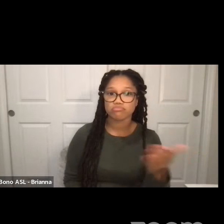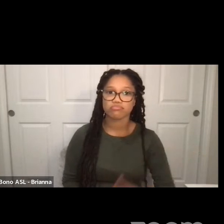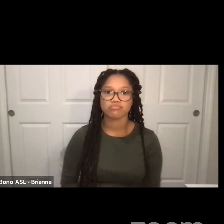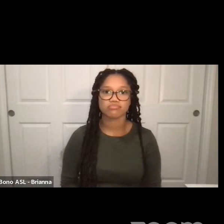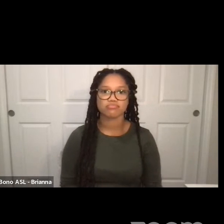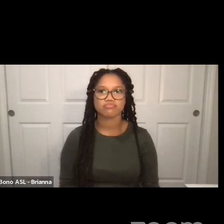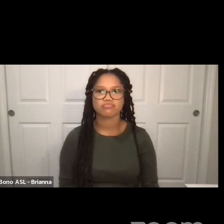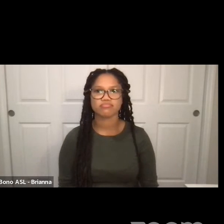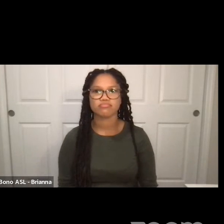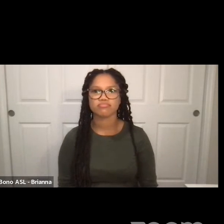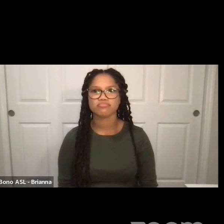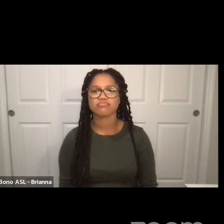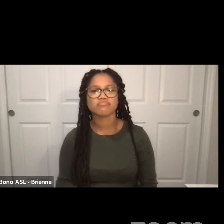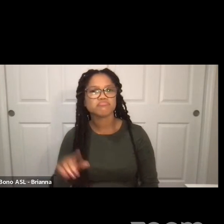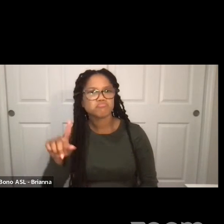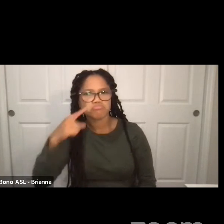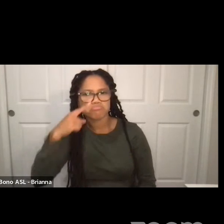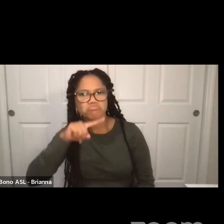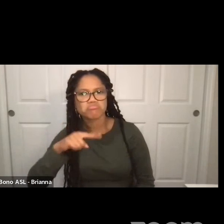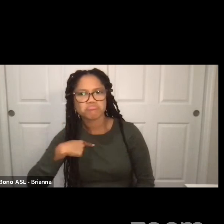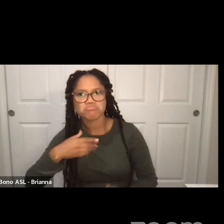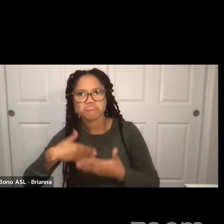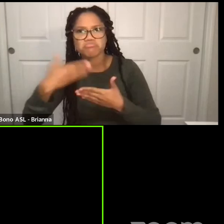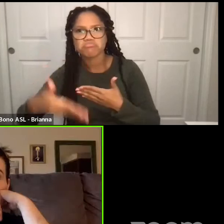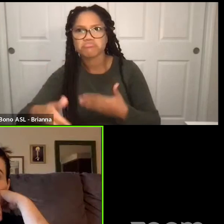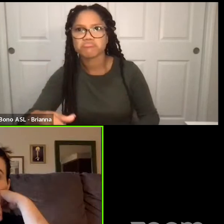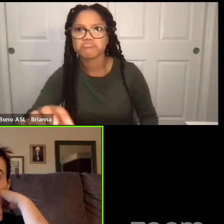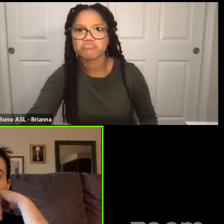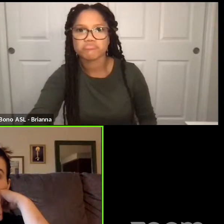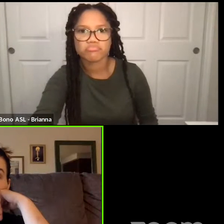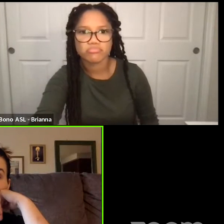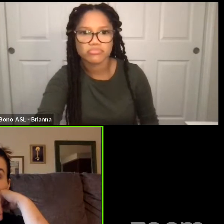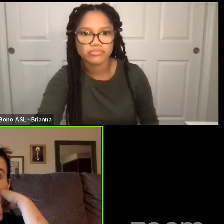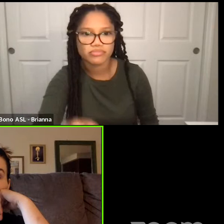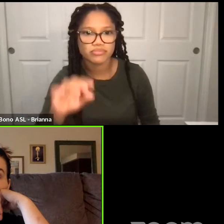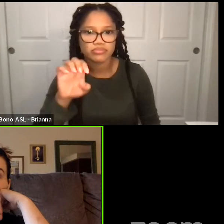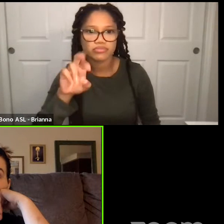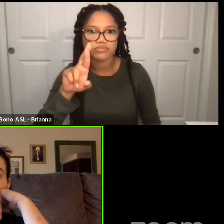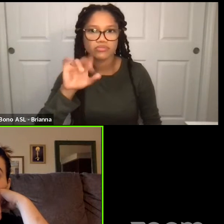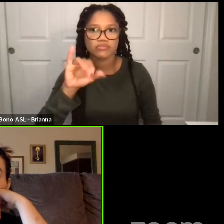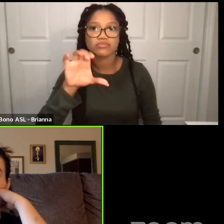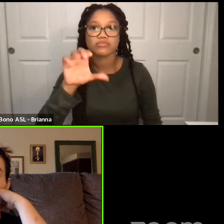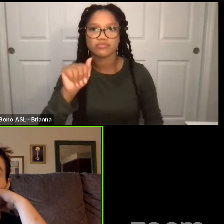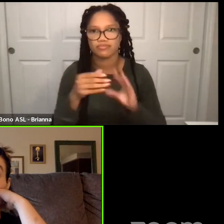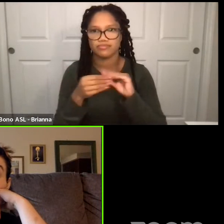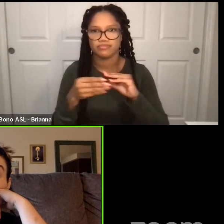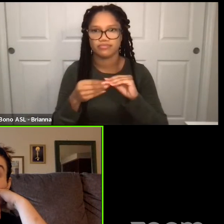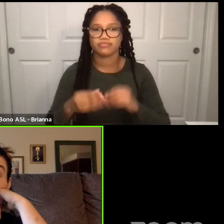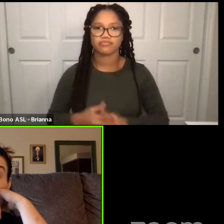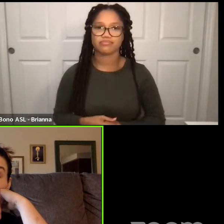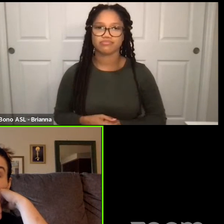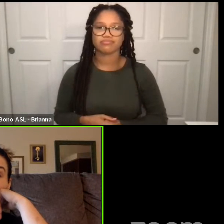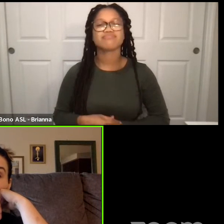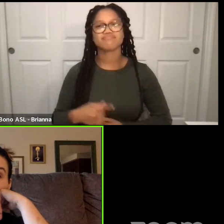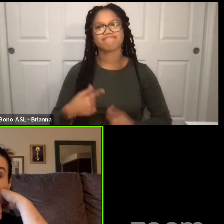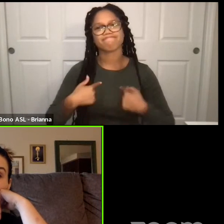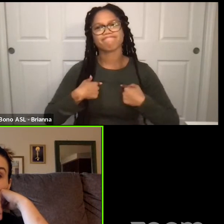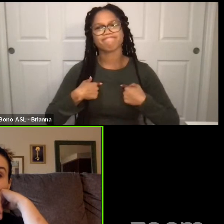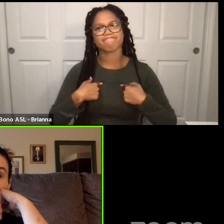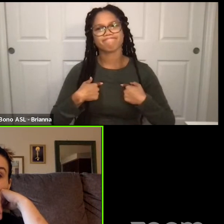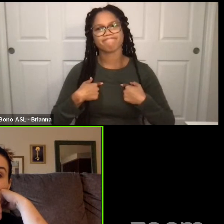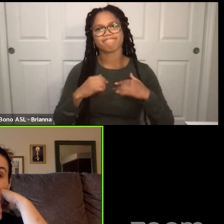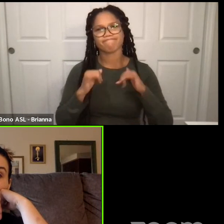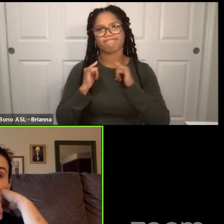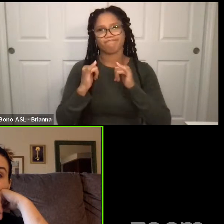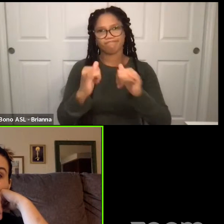Yeah, I can share next. Like everybody else, just been feeling really heavy for the